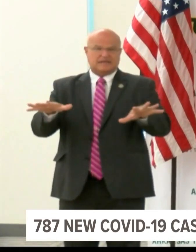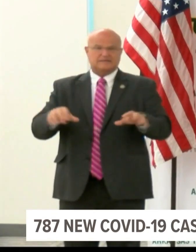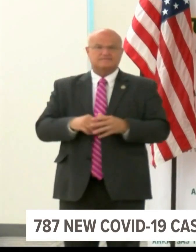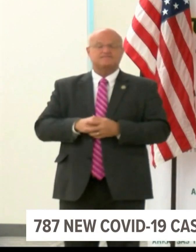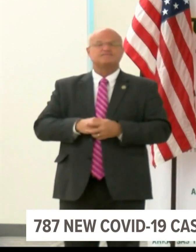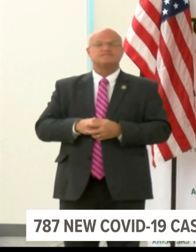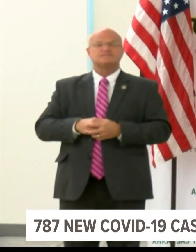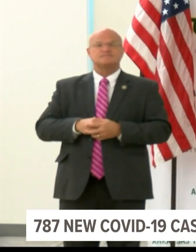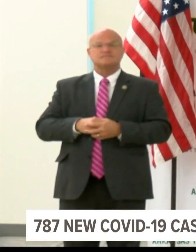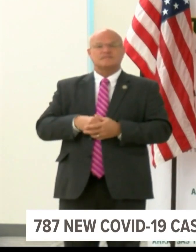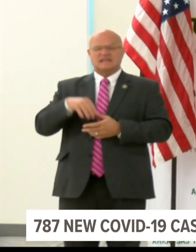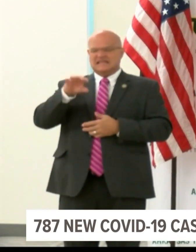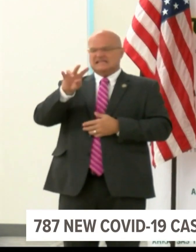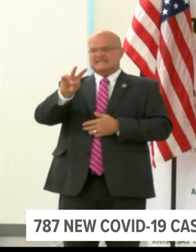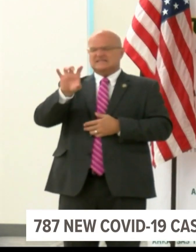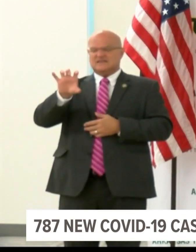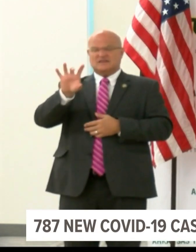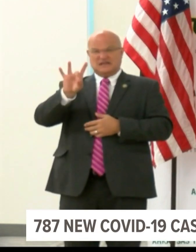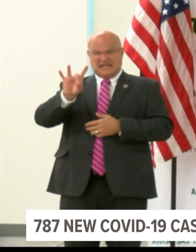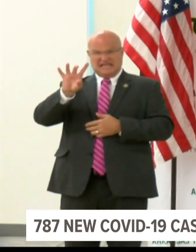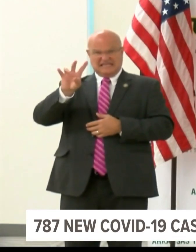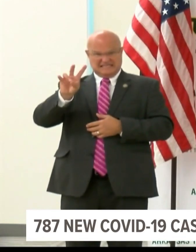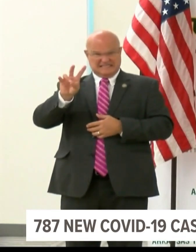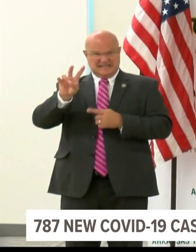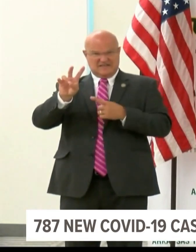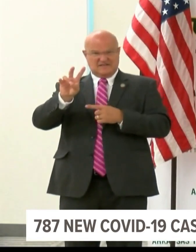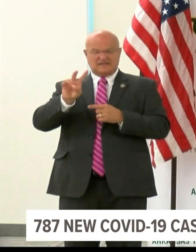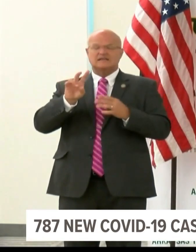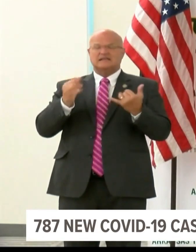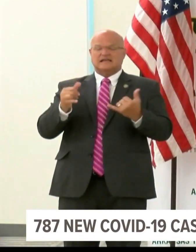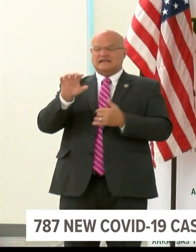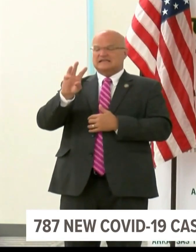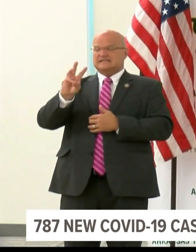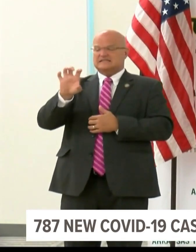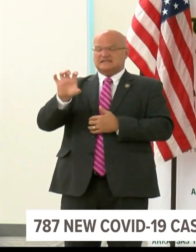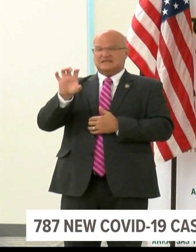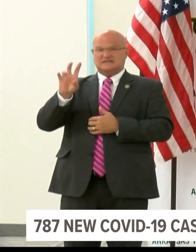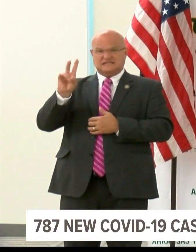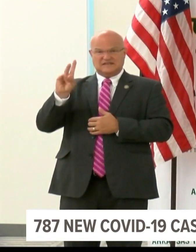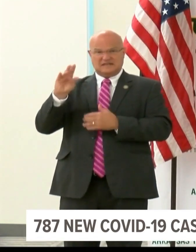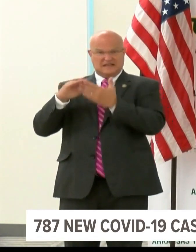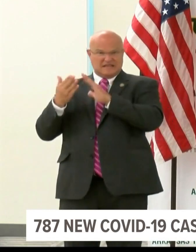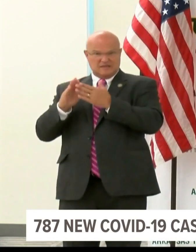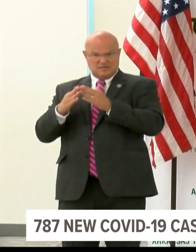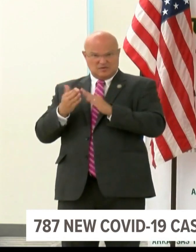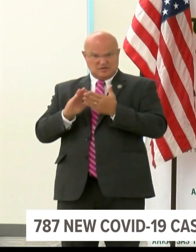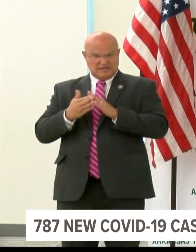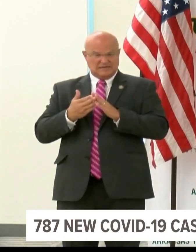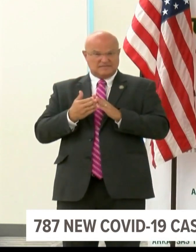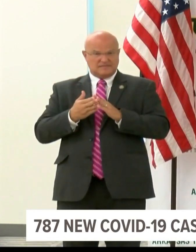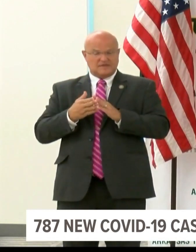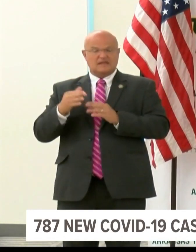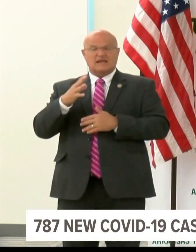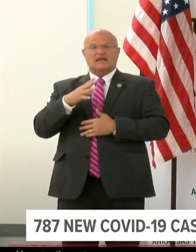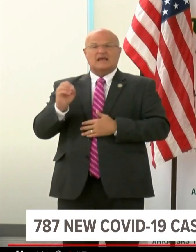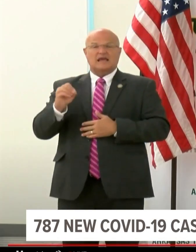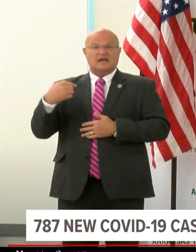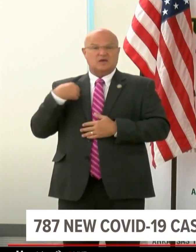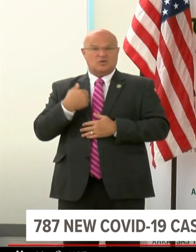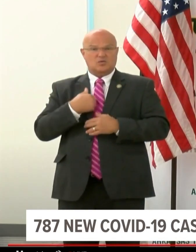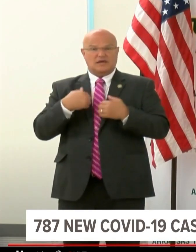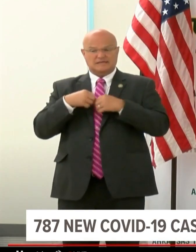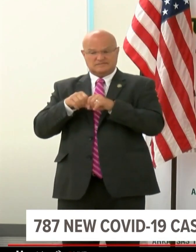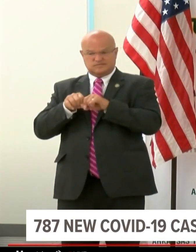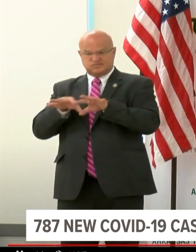Those 787 cases, 617 were in the community, and as the Governor said, we've had